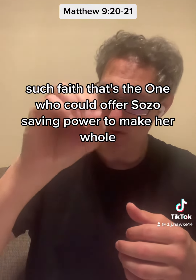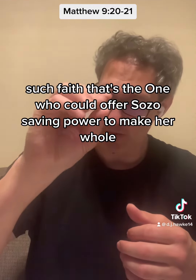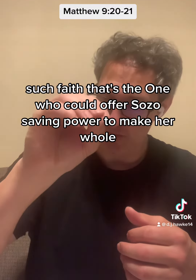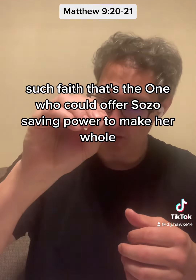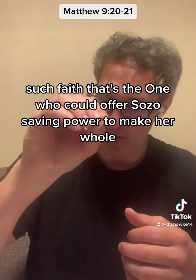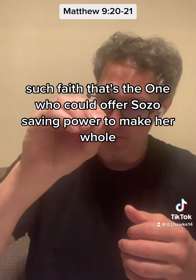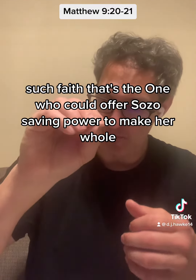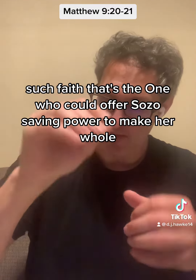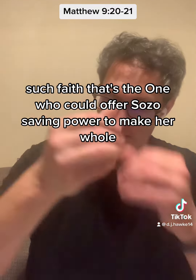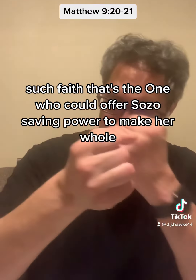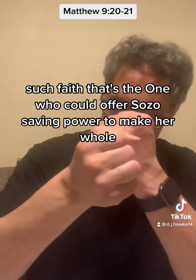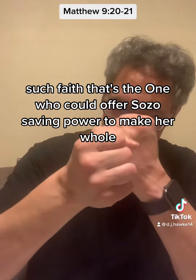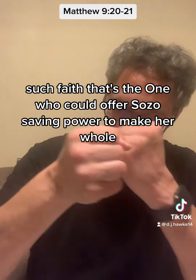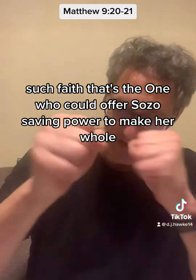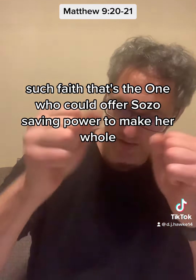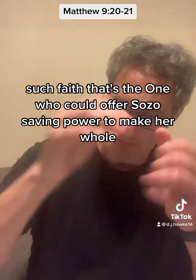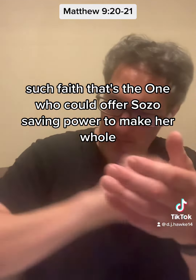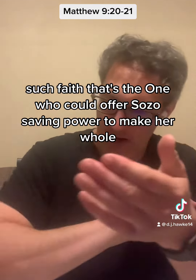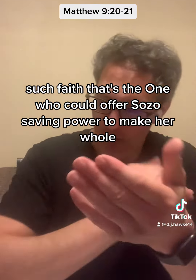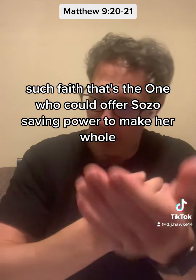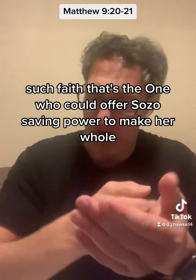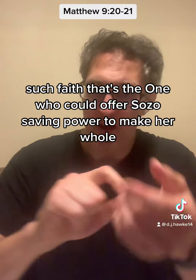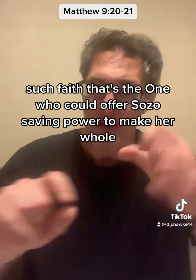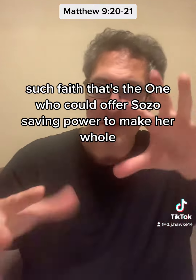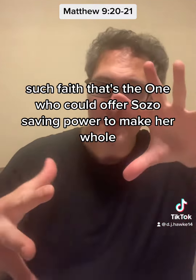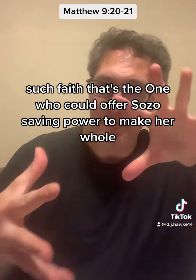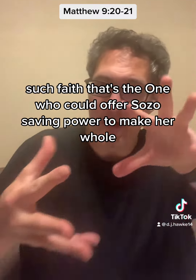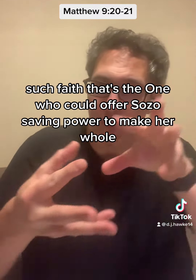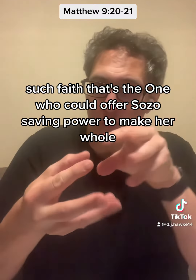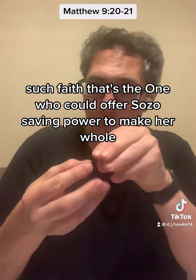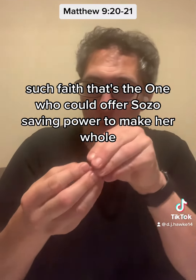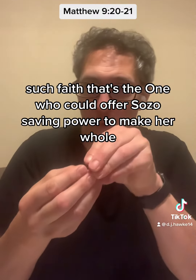sozo, the saving power to make her whole.